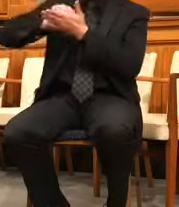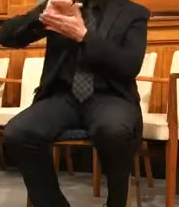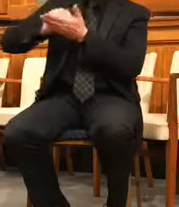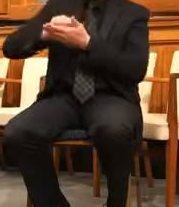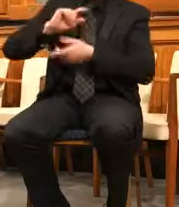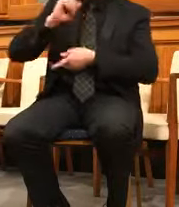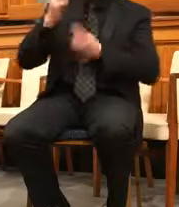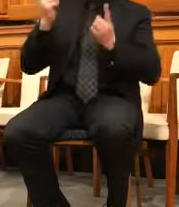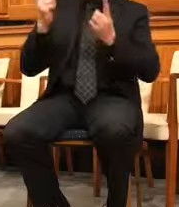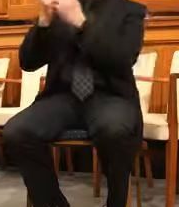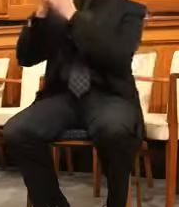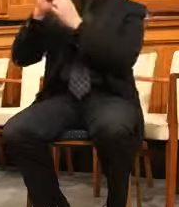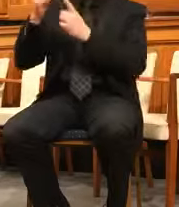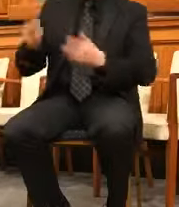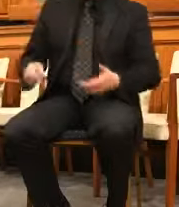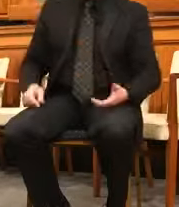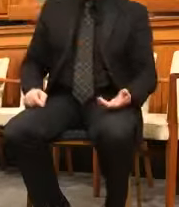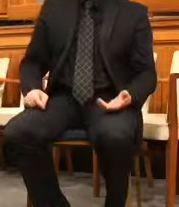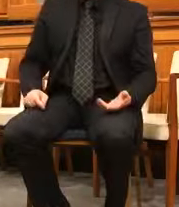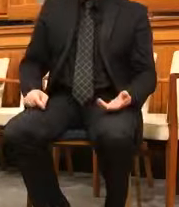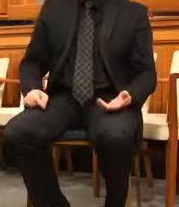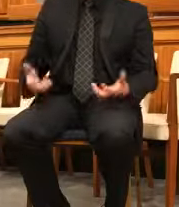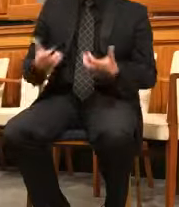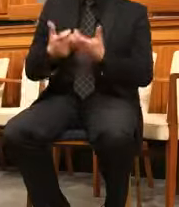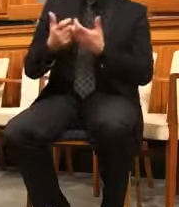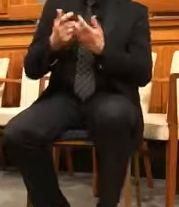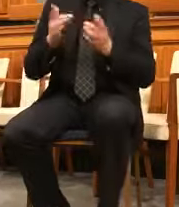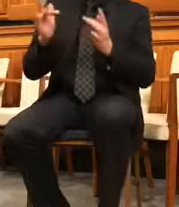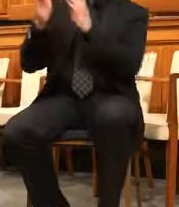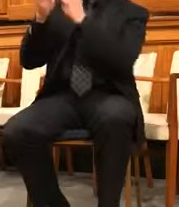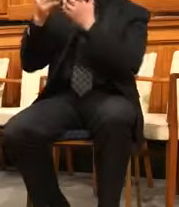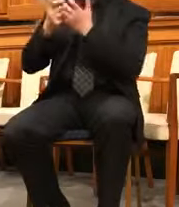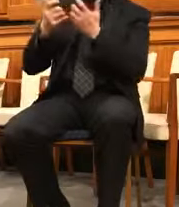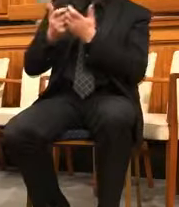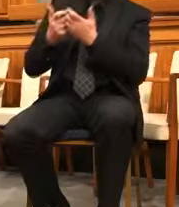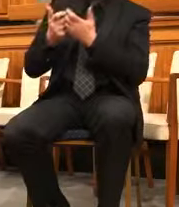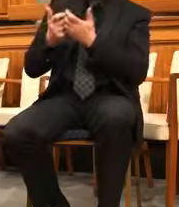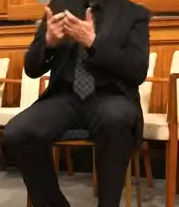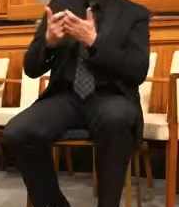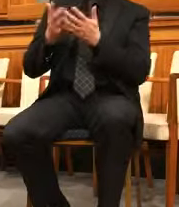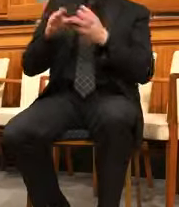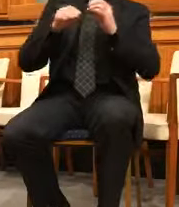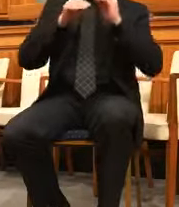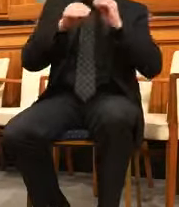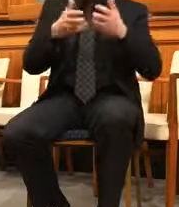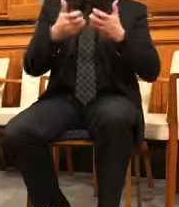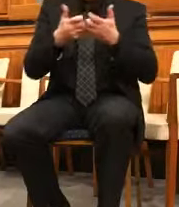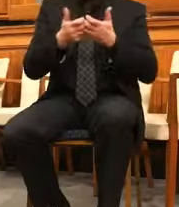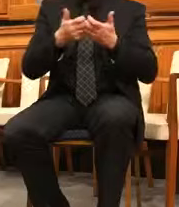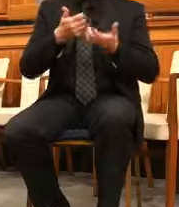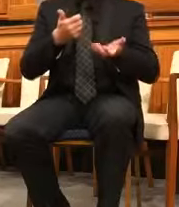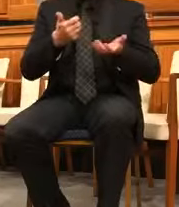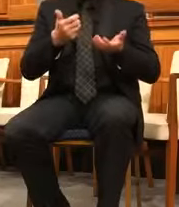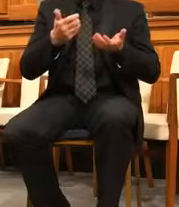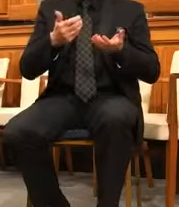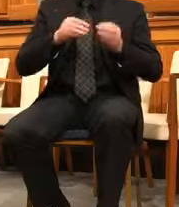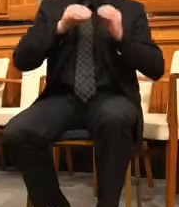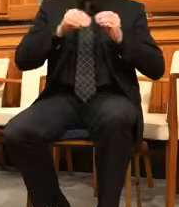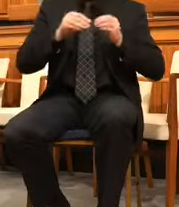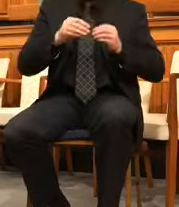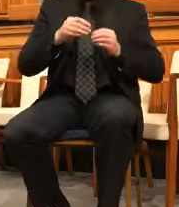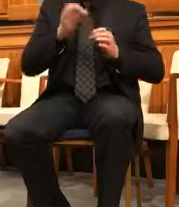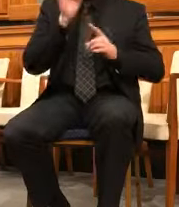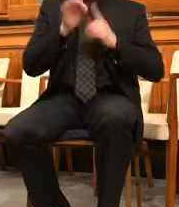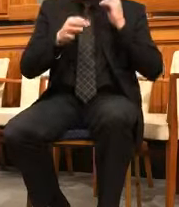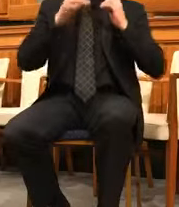curtain. And the priests that were appointed had to go through all kinds of washings, even to get near that